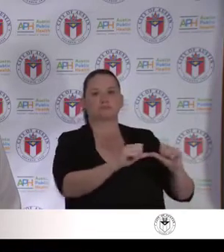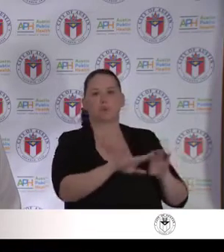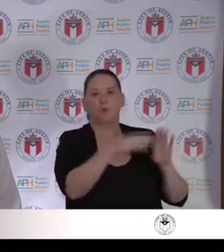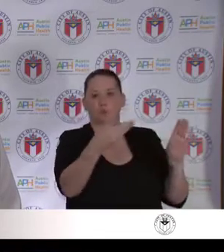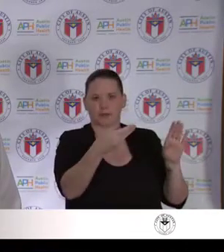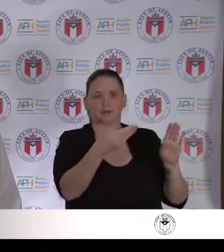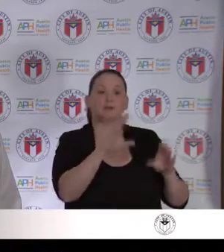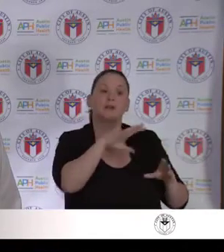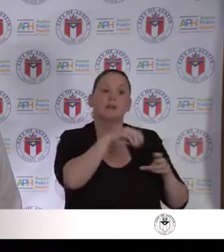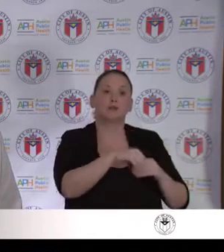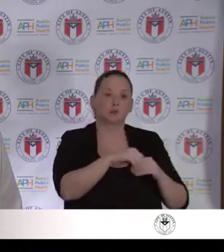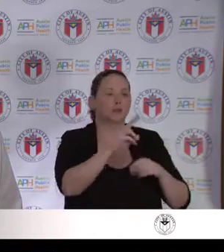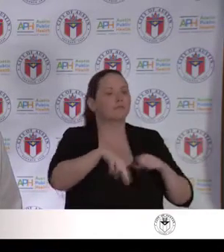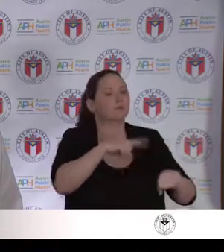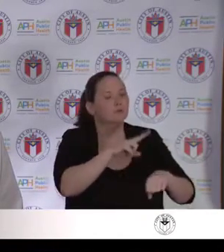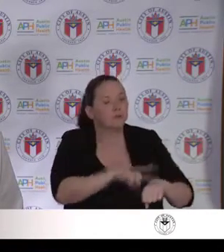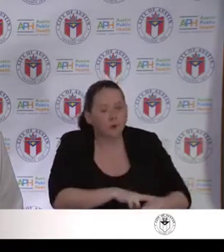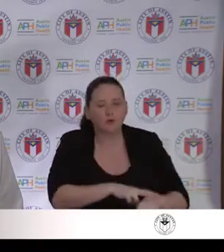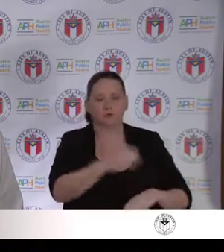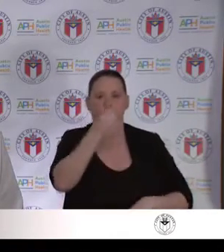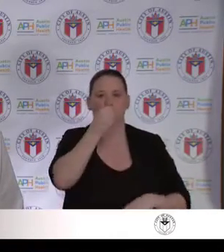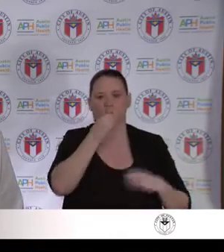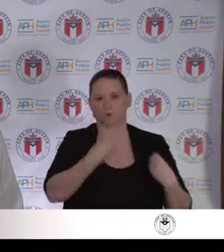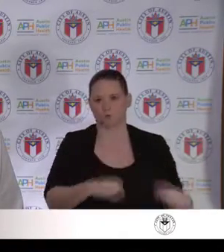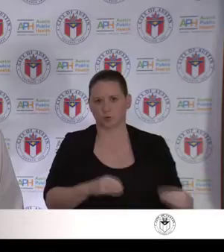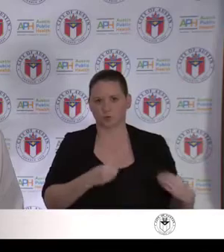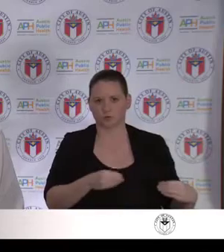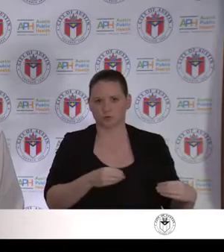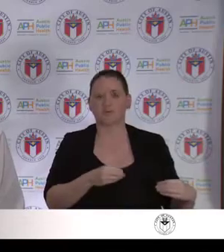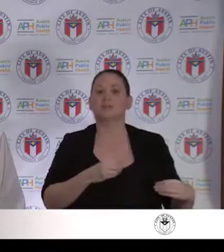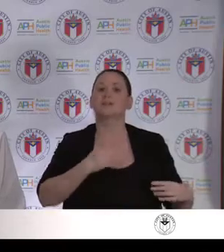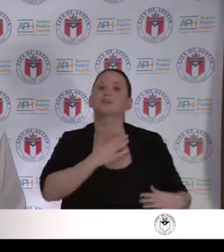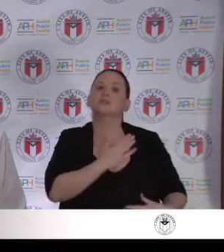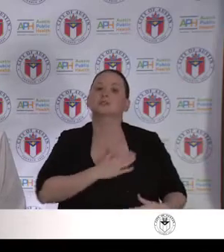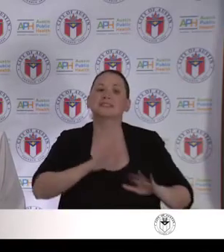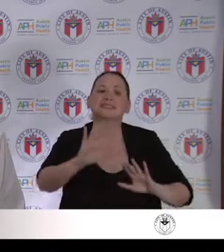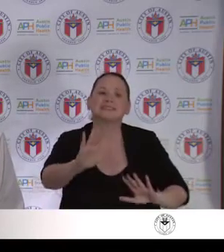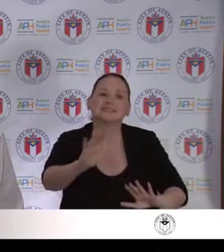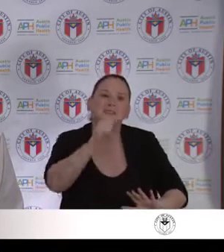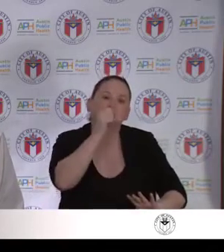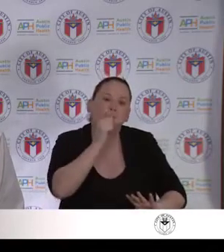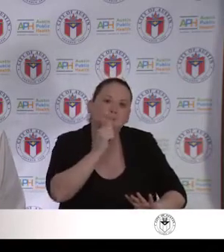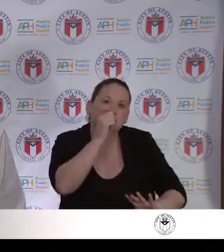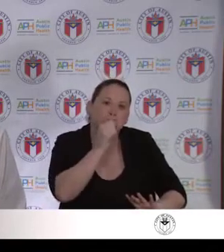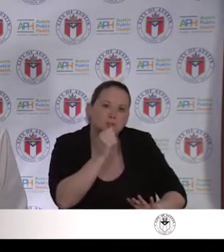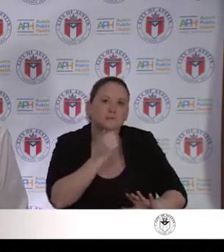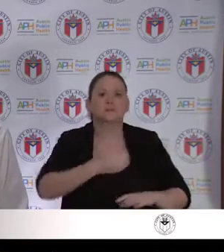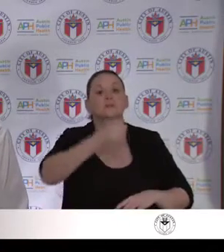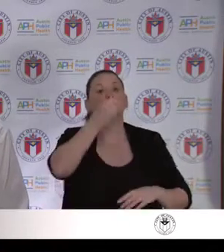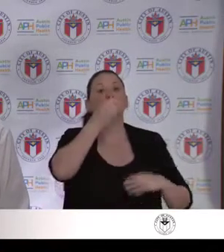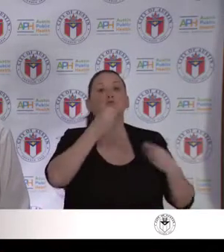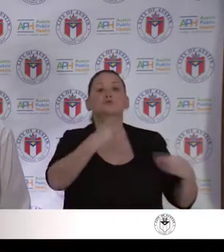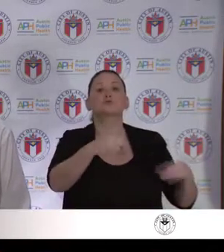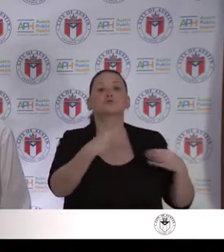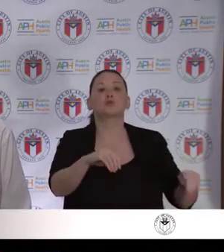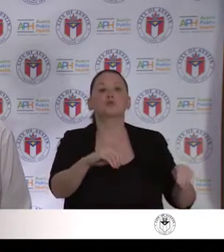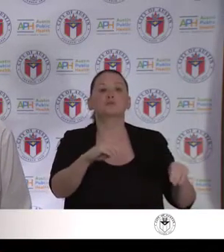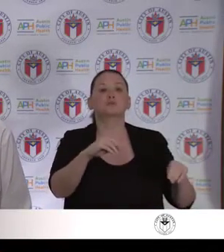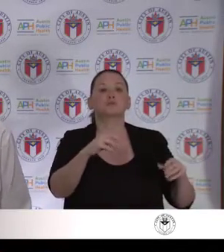of course, include grocery stores. So please be patient. Grocery stores are already